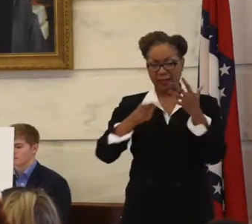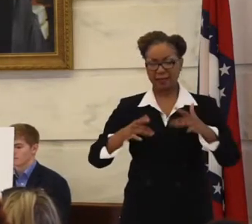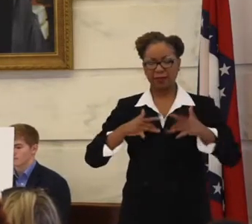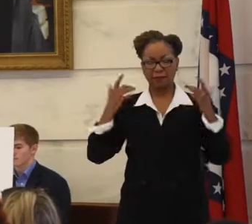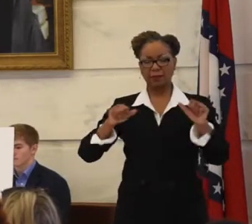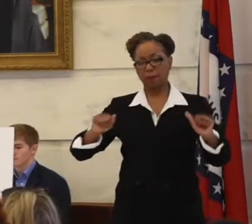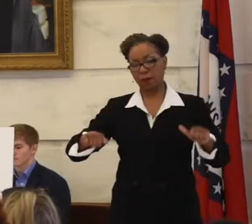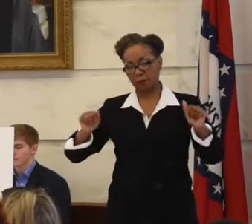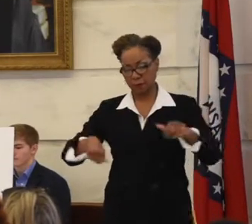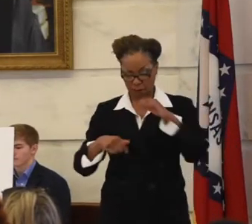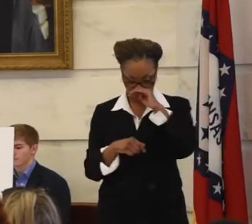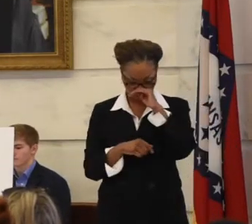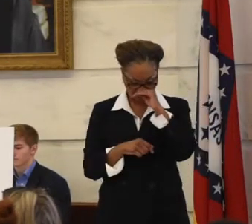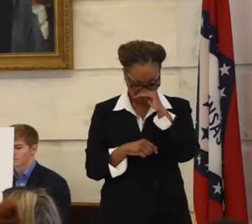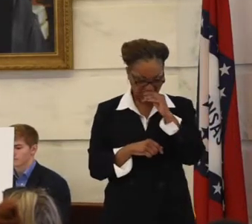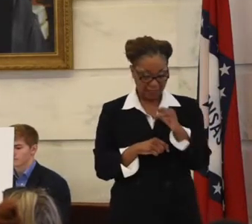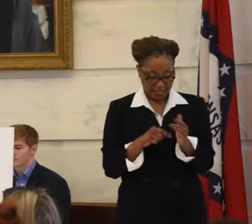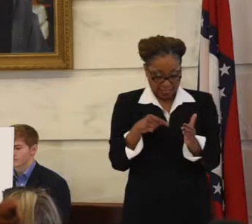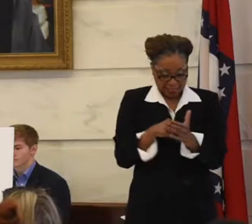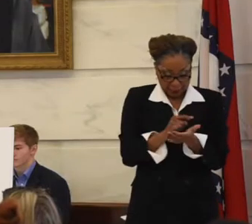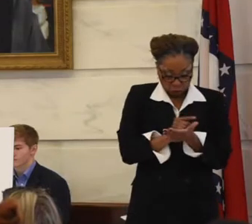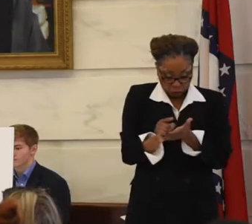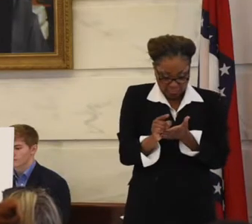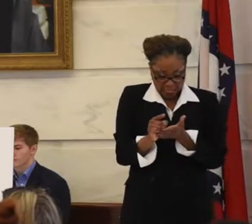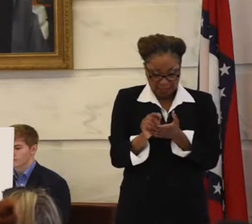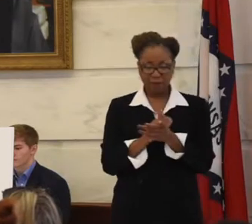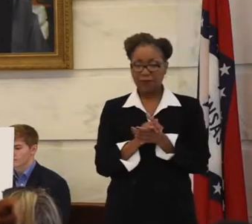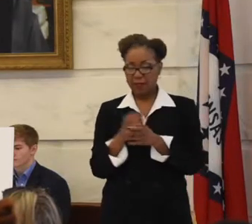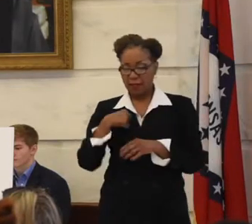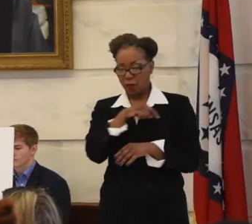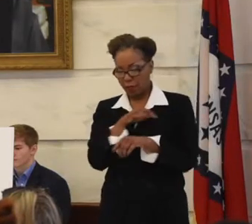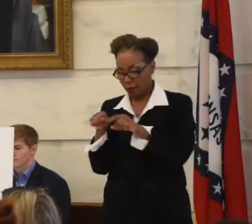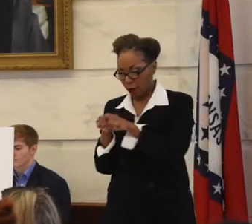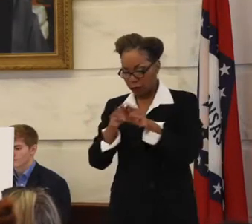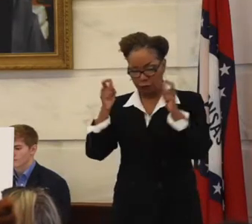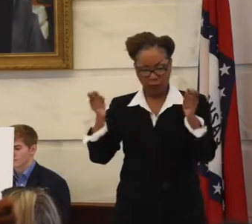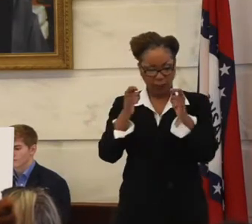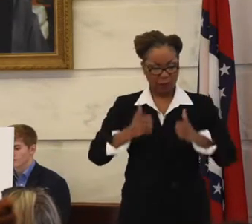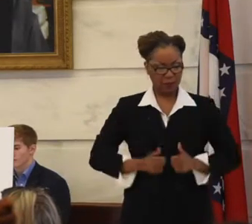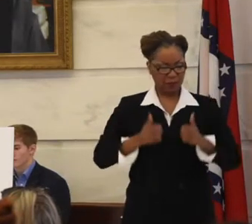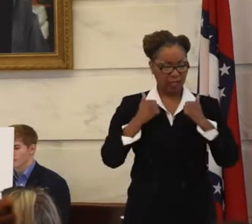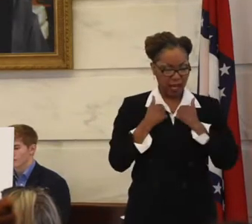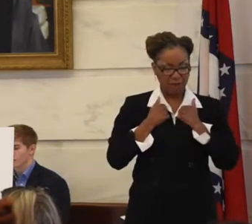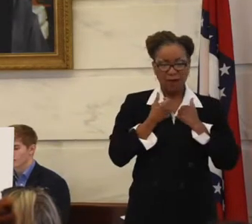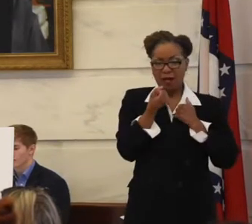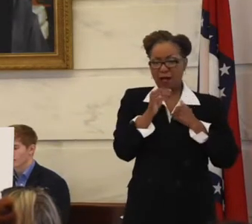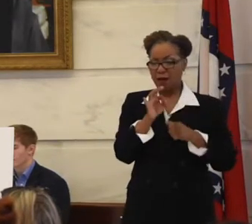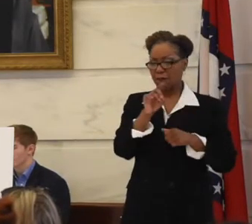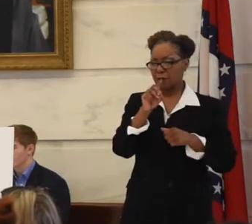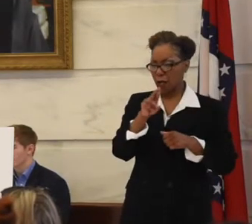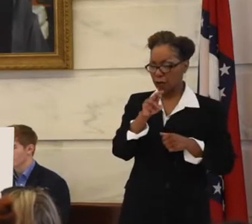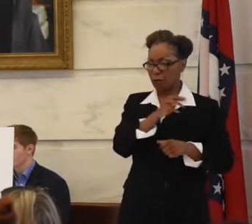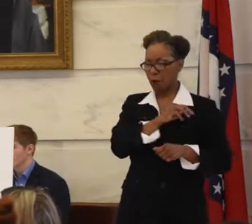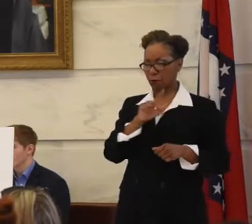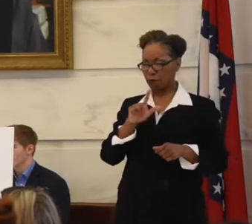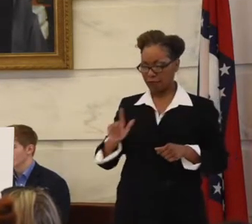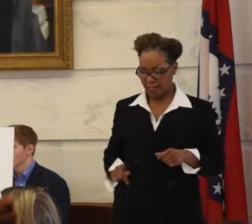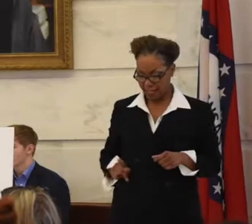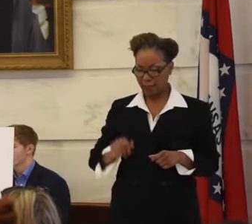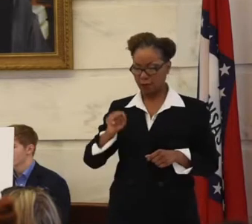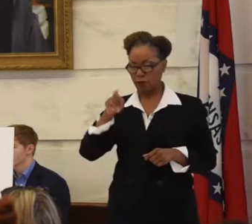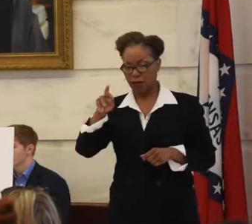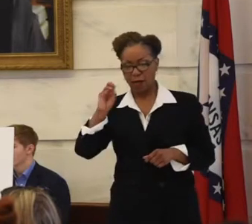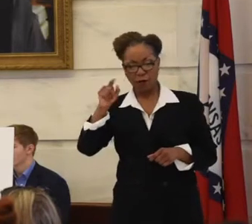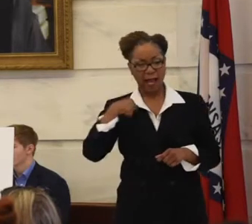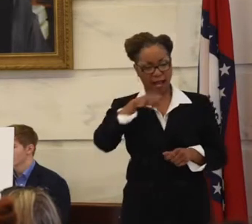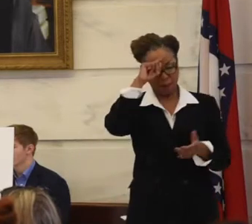possible. In this week, when we also celebrate the life of Dr. Martin Luther King Jr., I